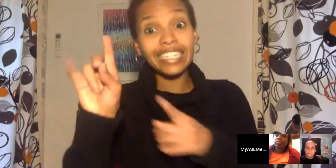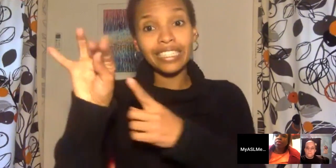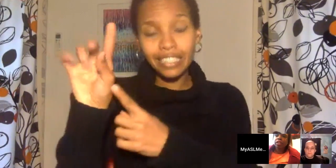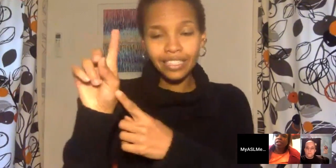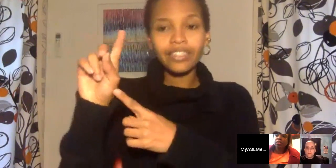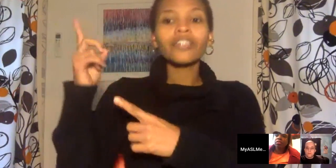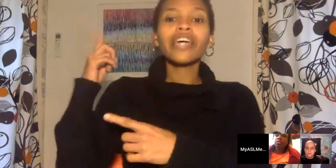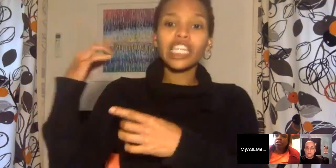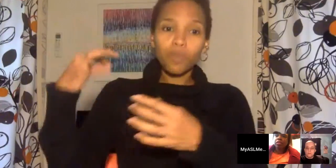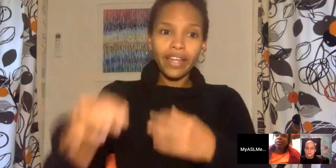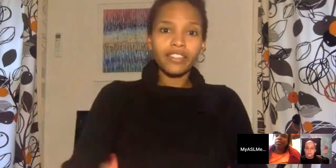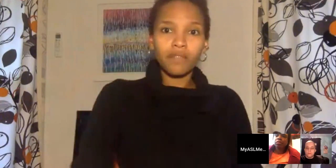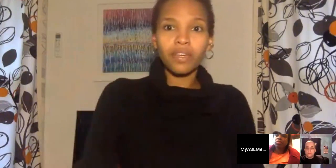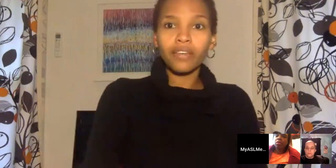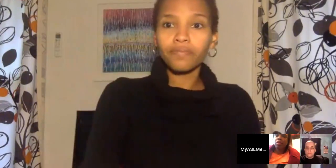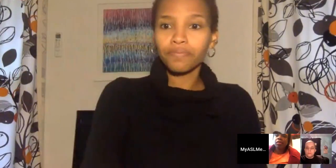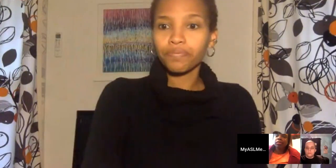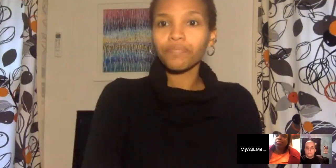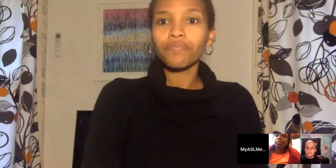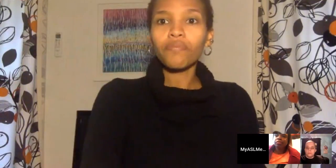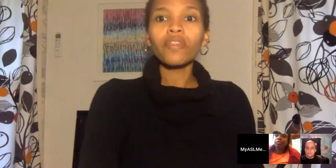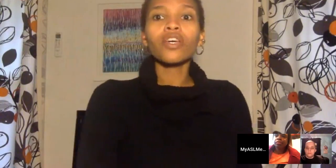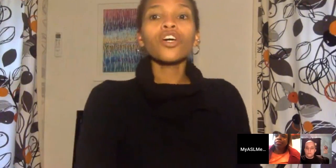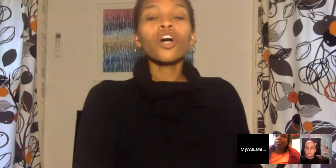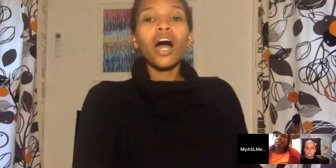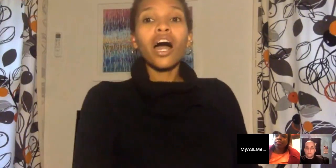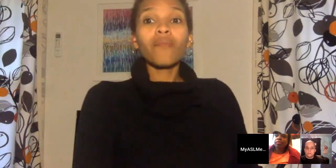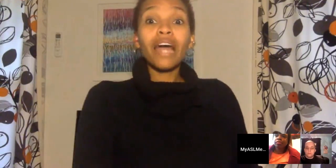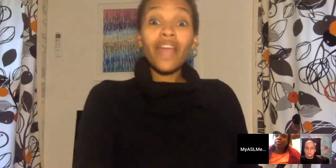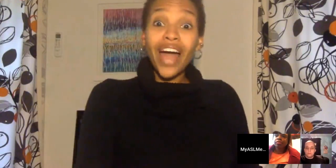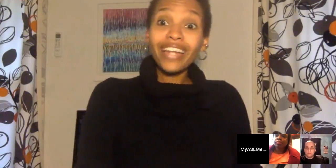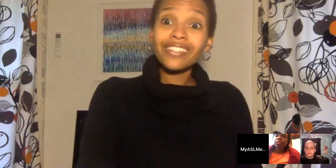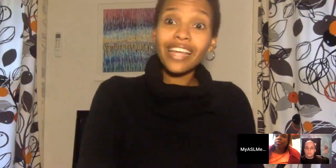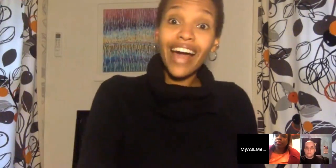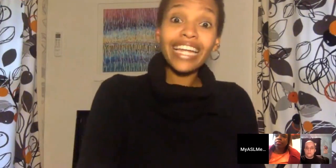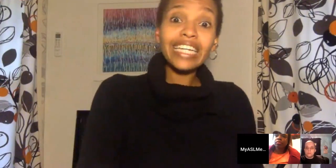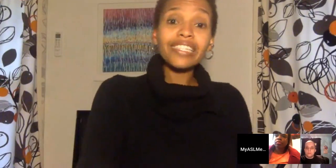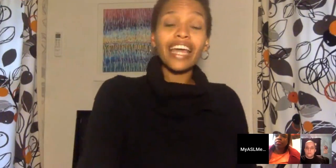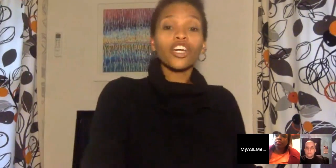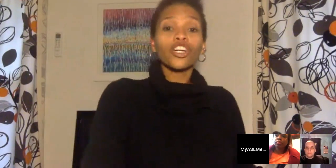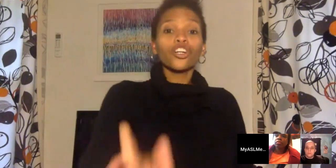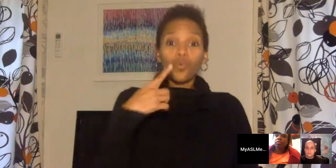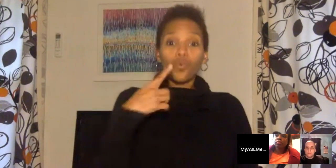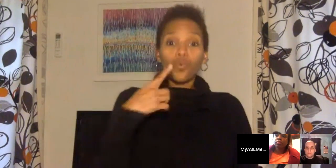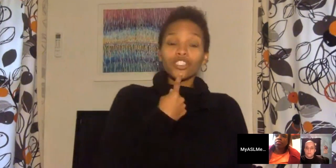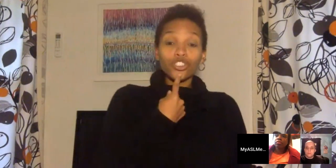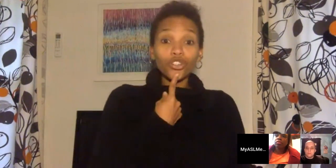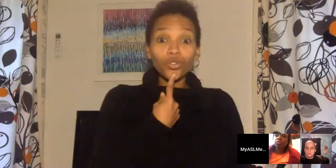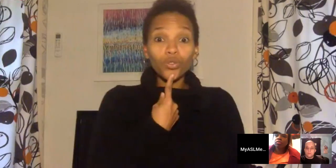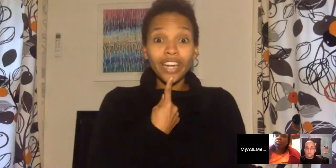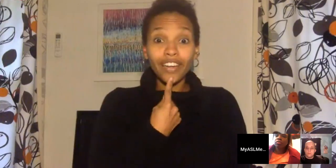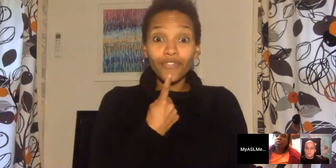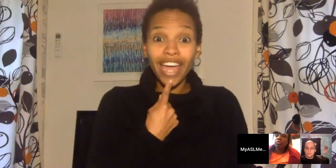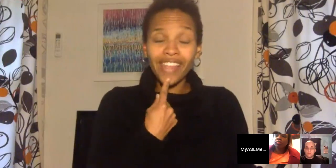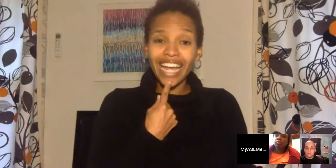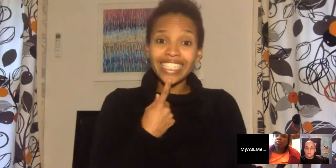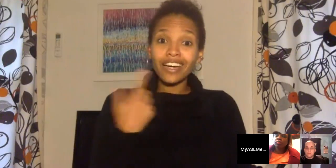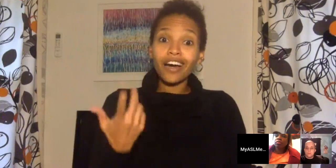did explain it to me. And that is a good way to convey that idea